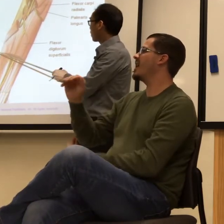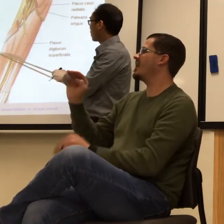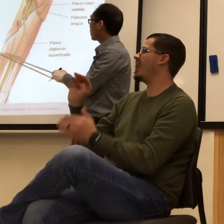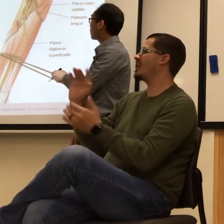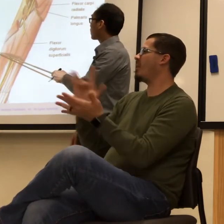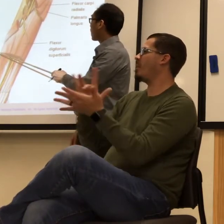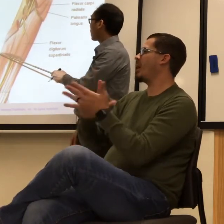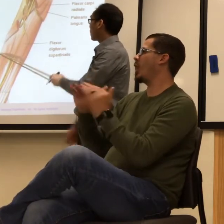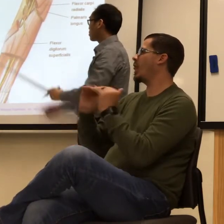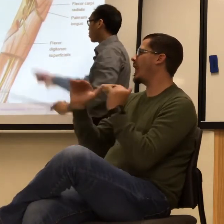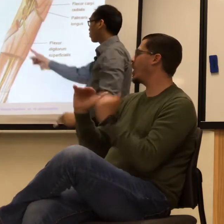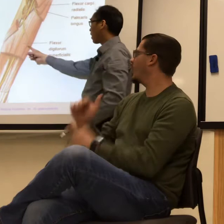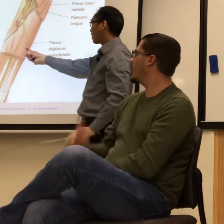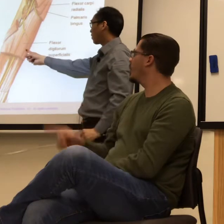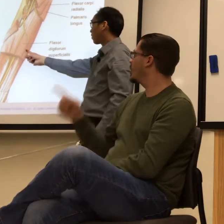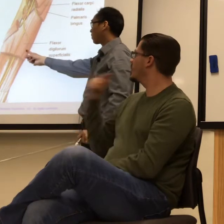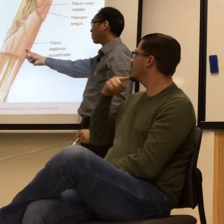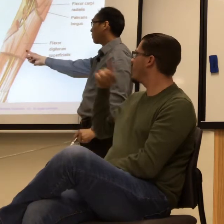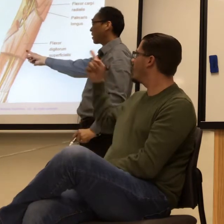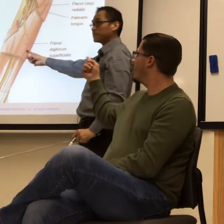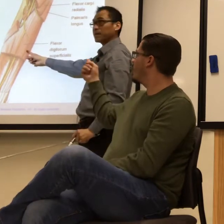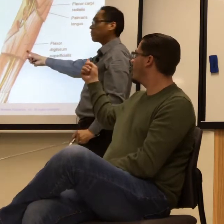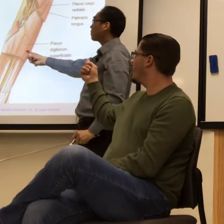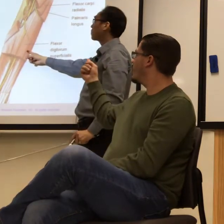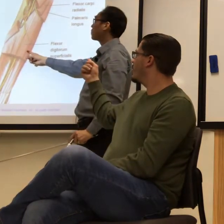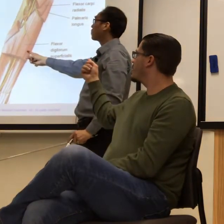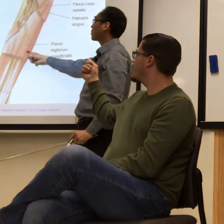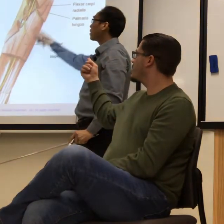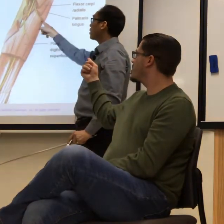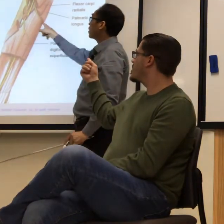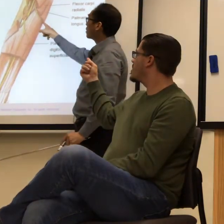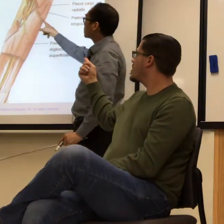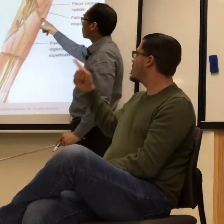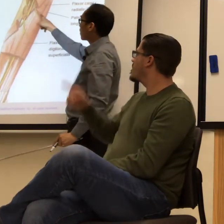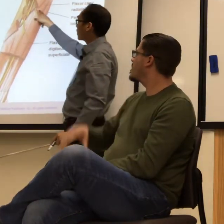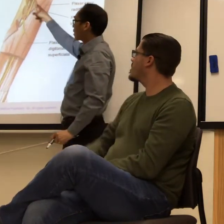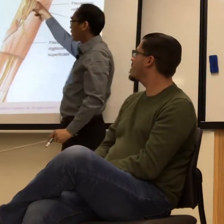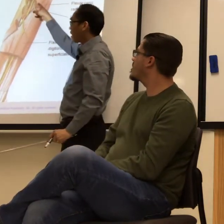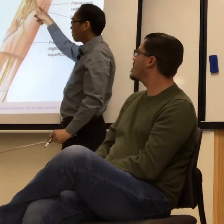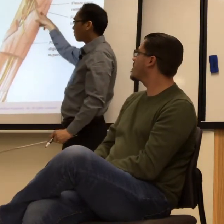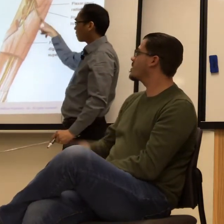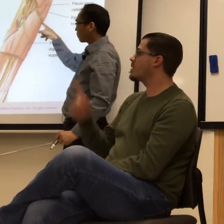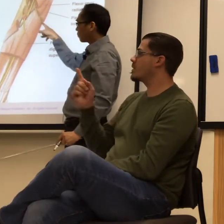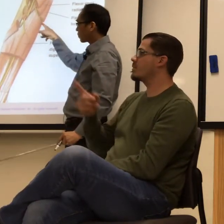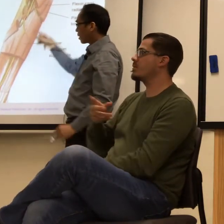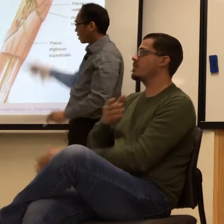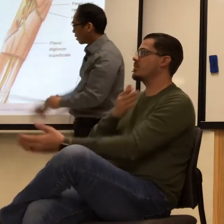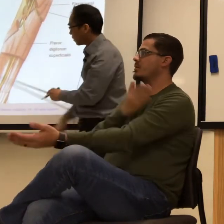layer. Okay, it's shown right here by itself. These three have been cut off.